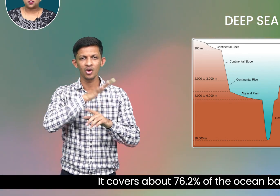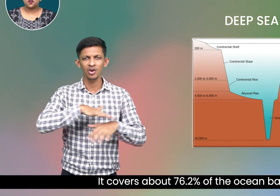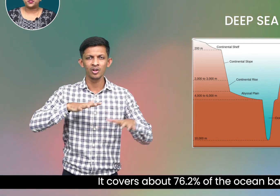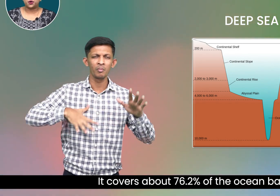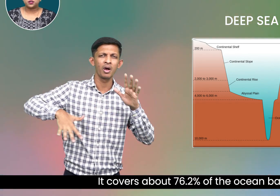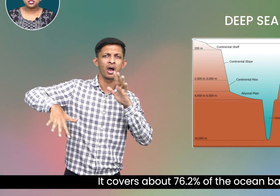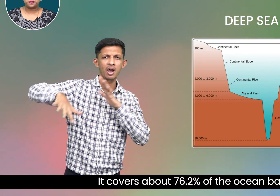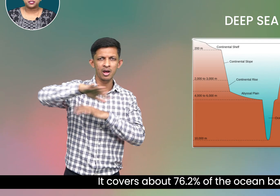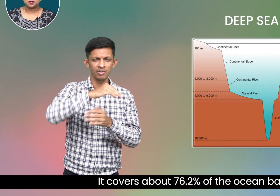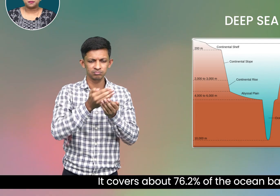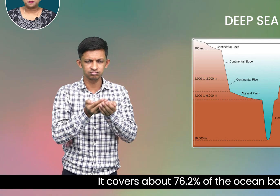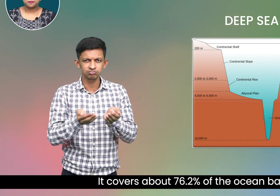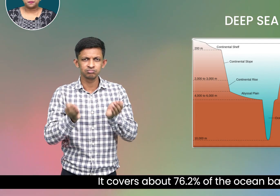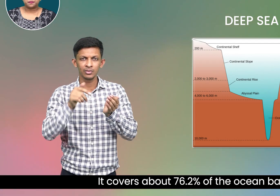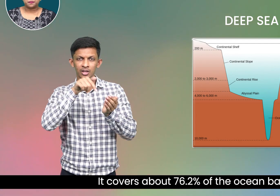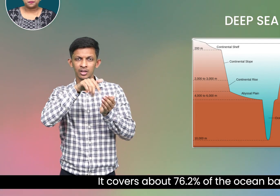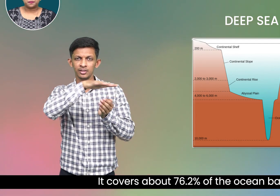76.2% of the ocean basin.